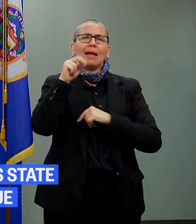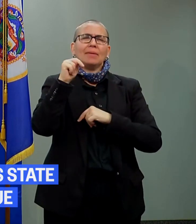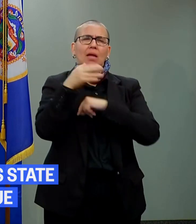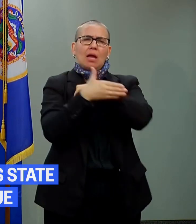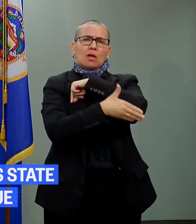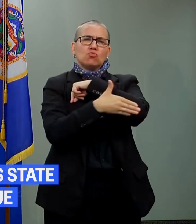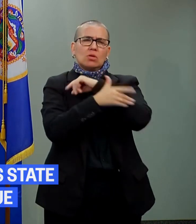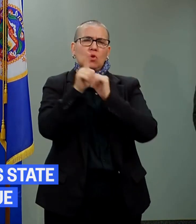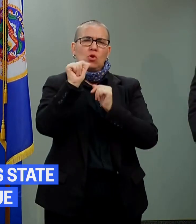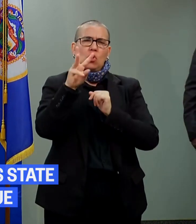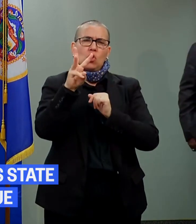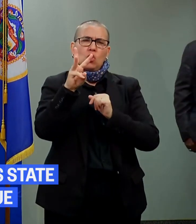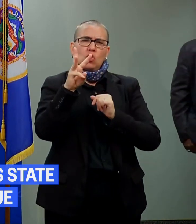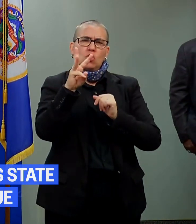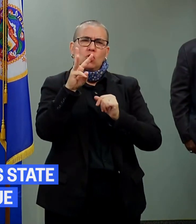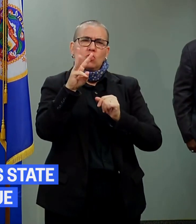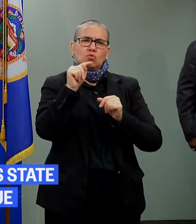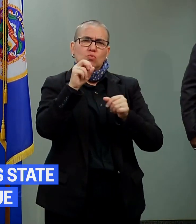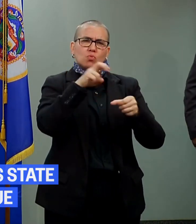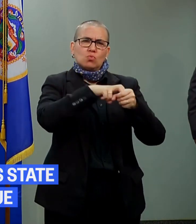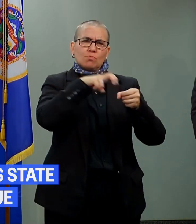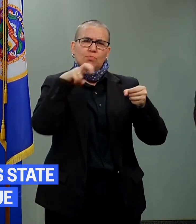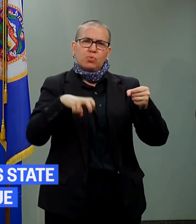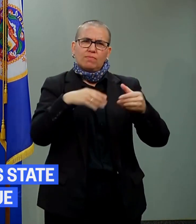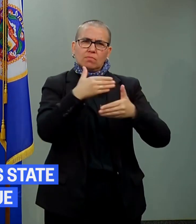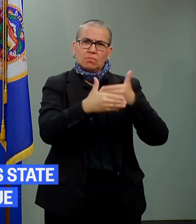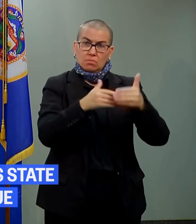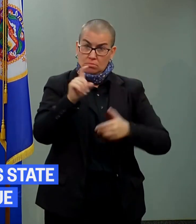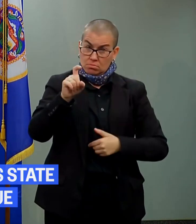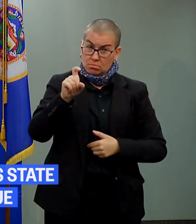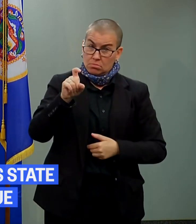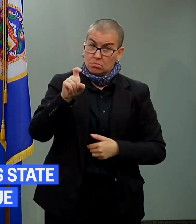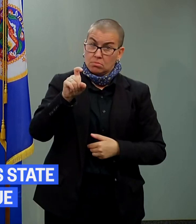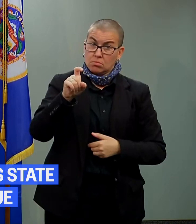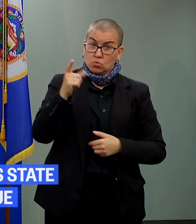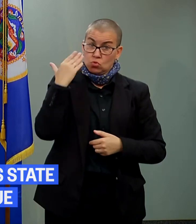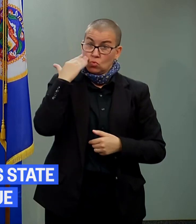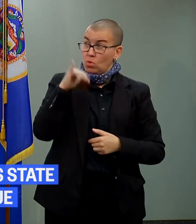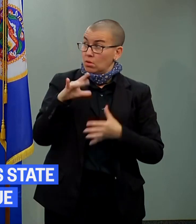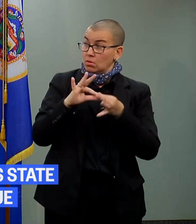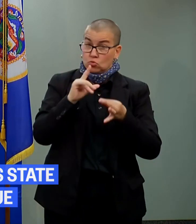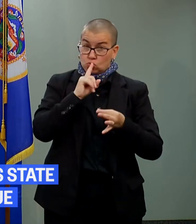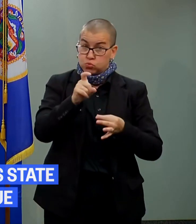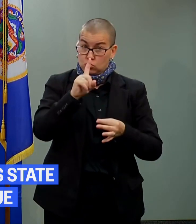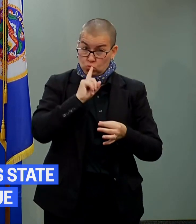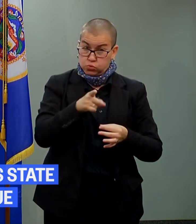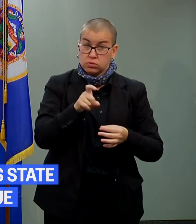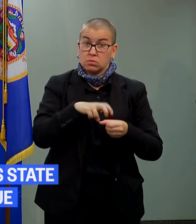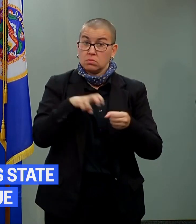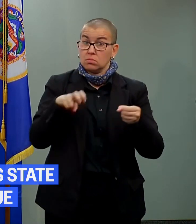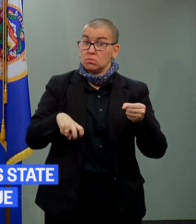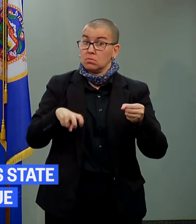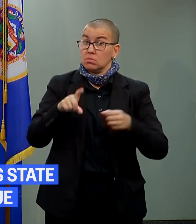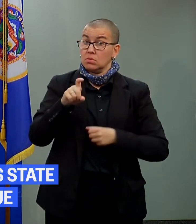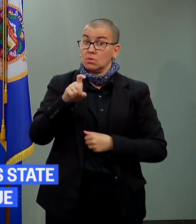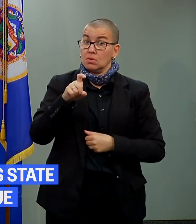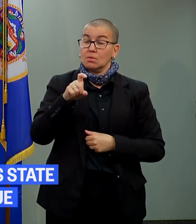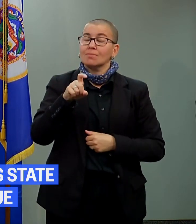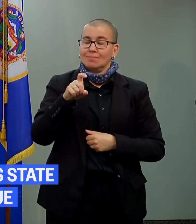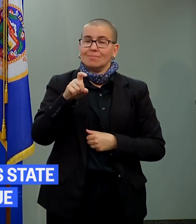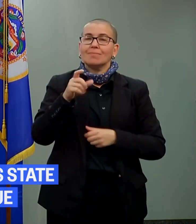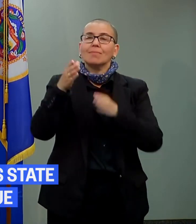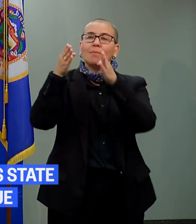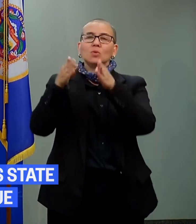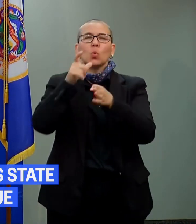in this case. I would like your views on that. One, do you have any authority to do that? And two, if you do, is it something you're